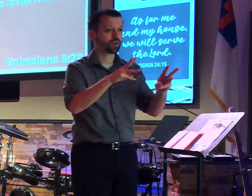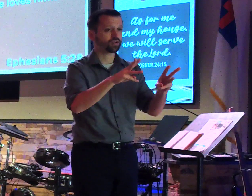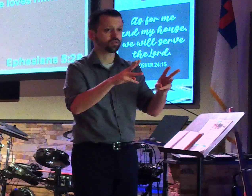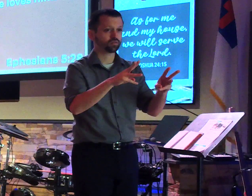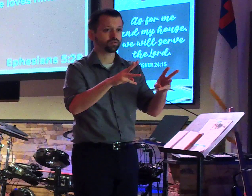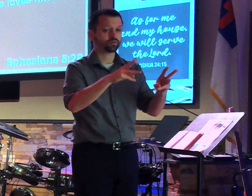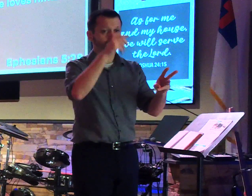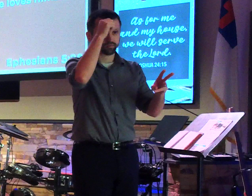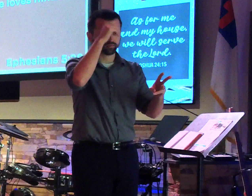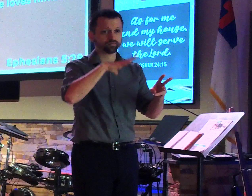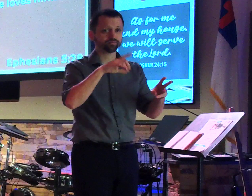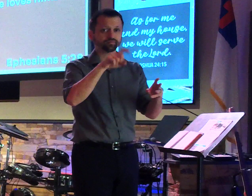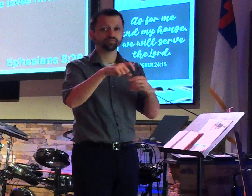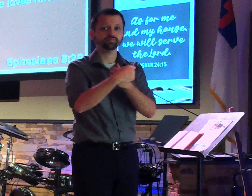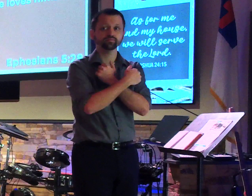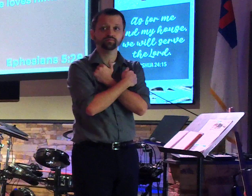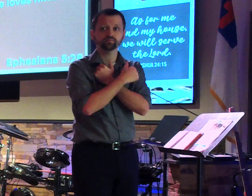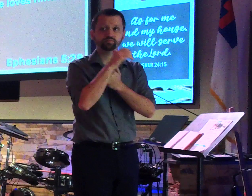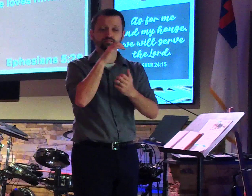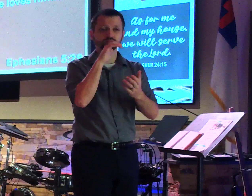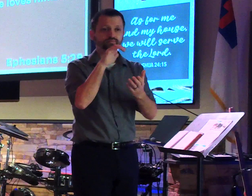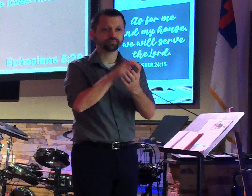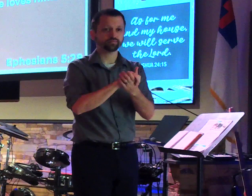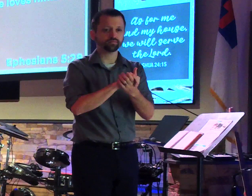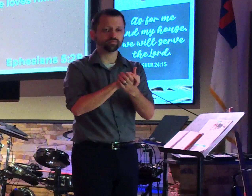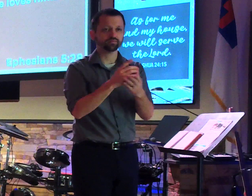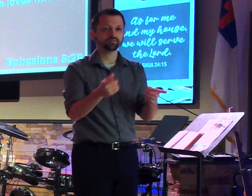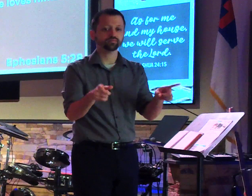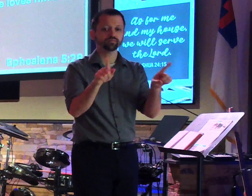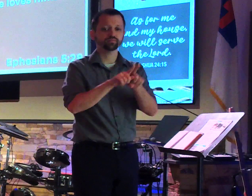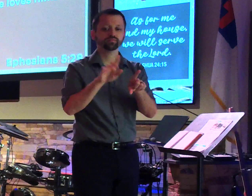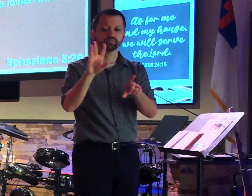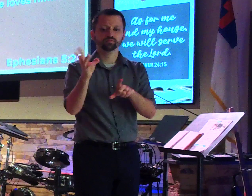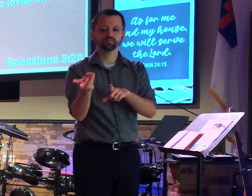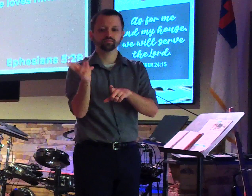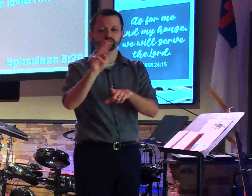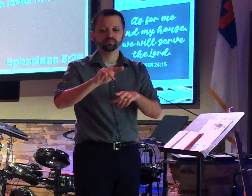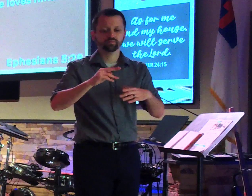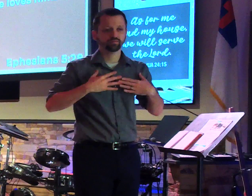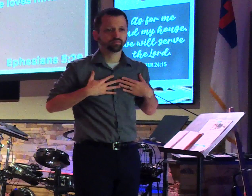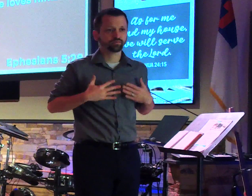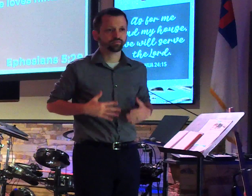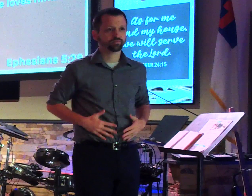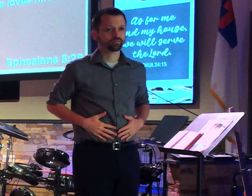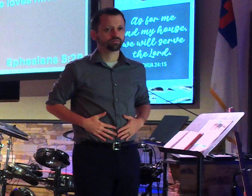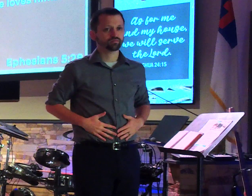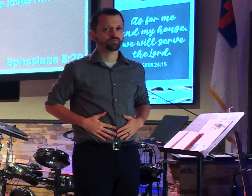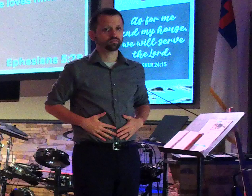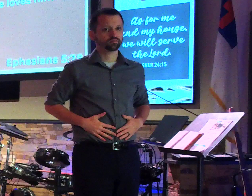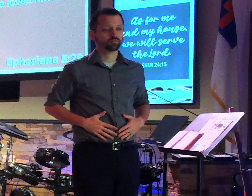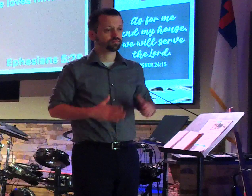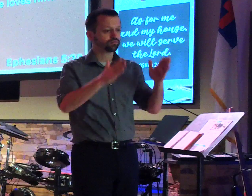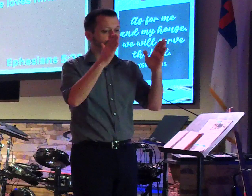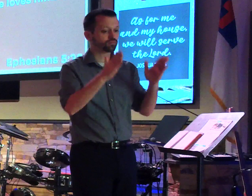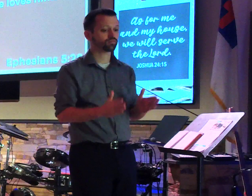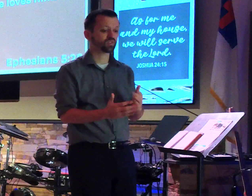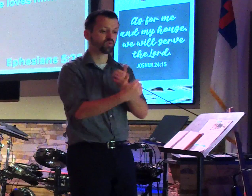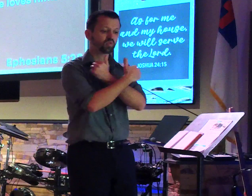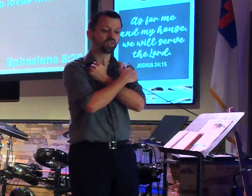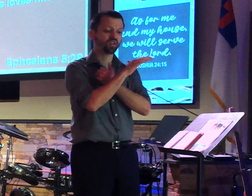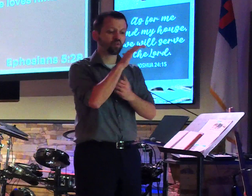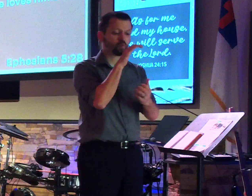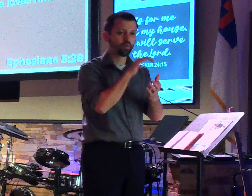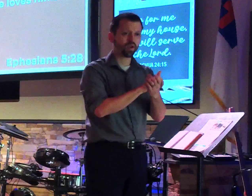men ought to love their wives as their own bodies. He who loves his